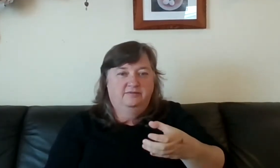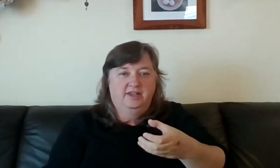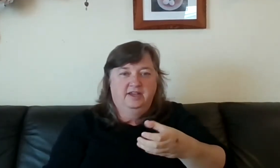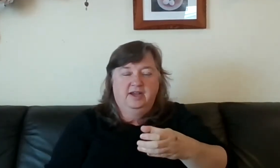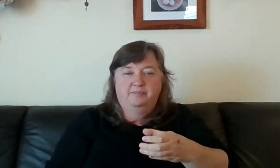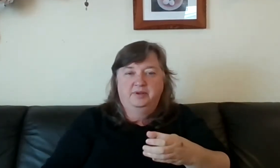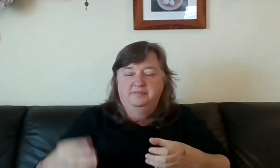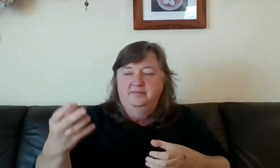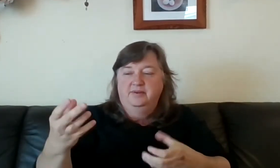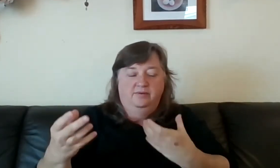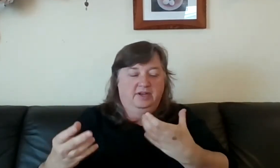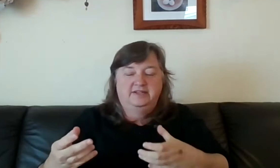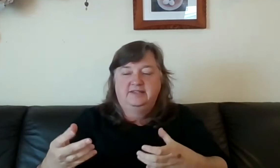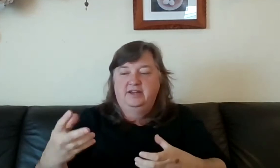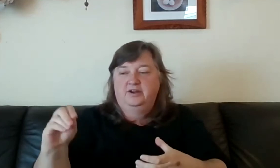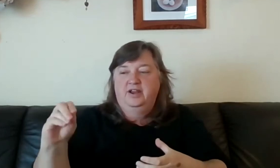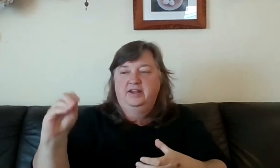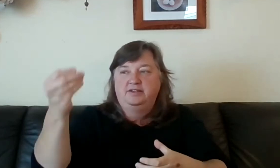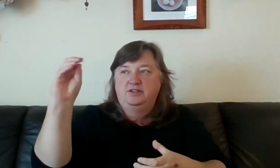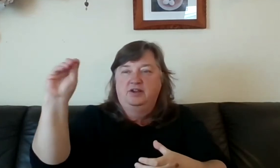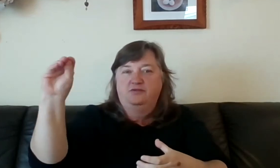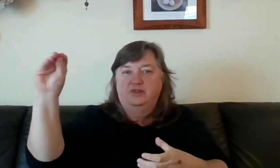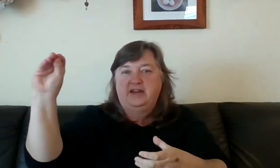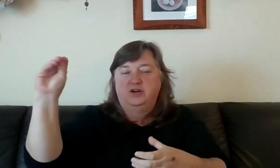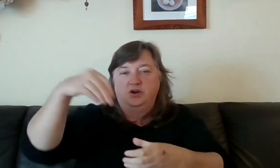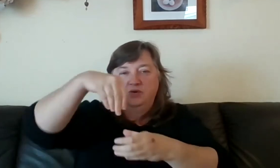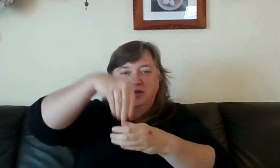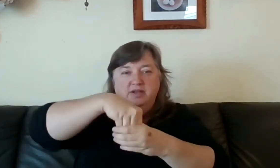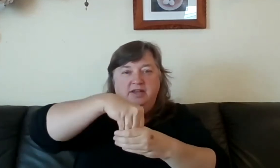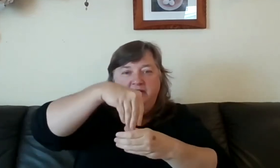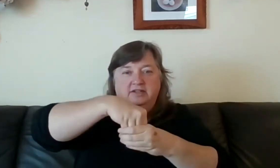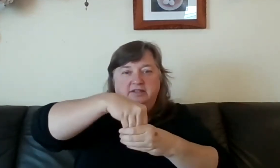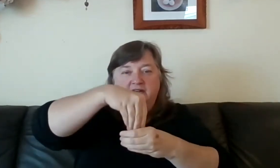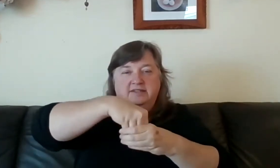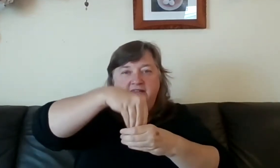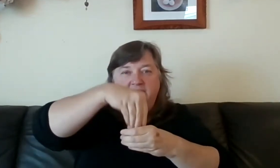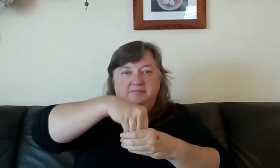like a cup or a container, and you got the flat O, and it tucks in.